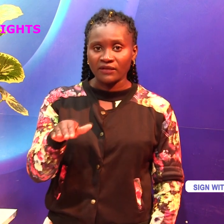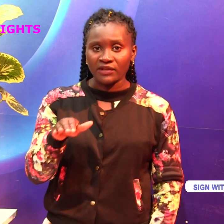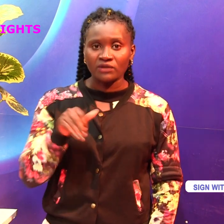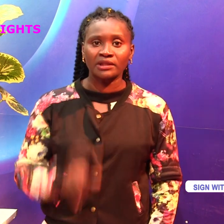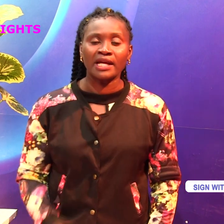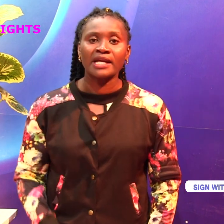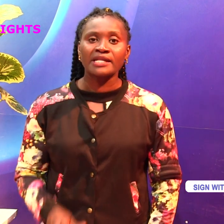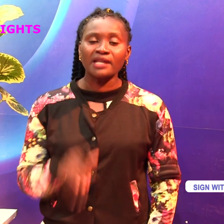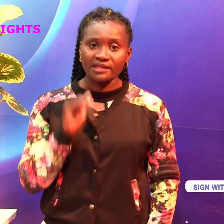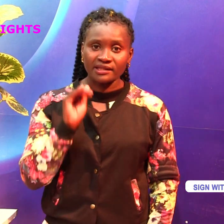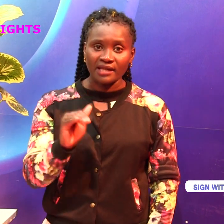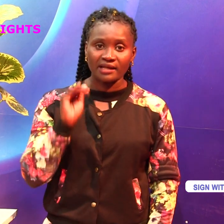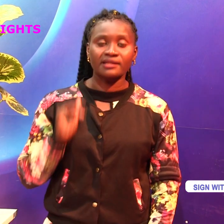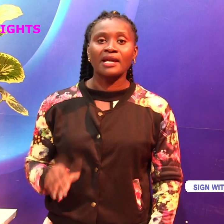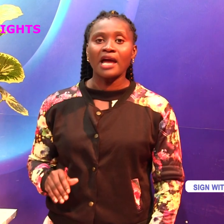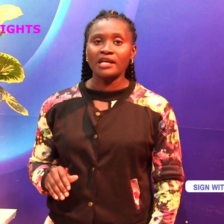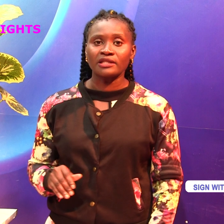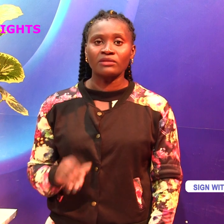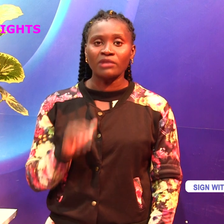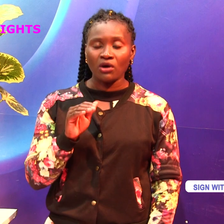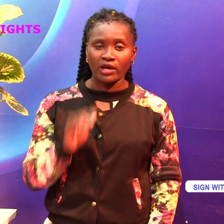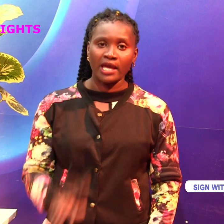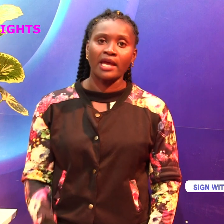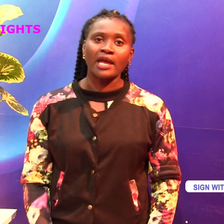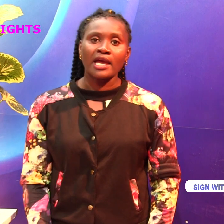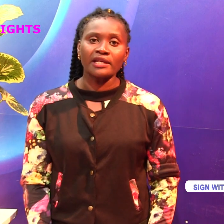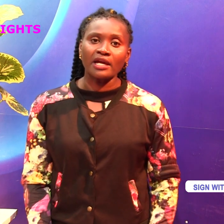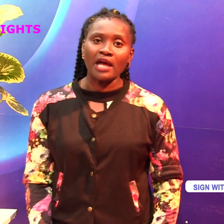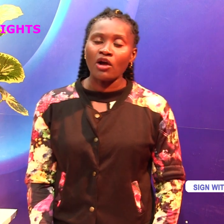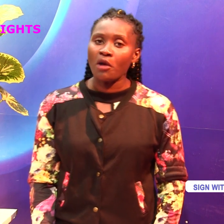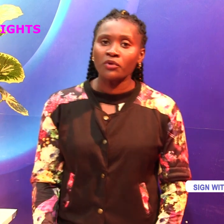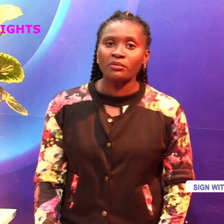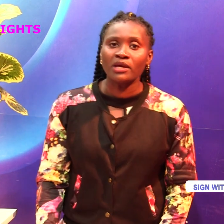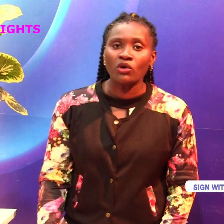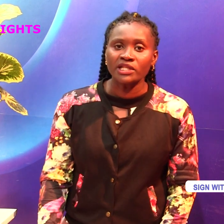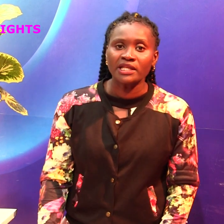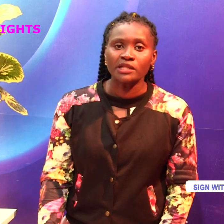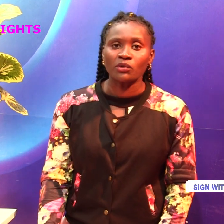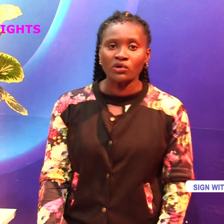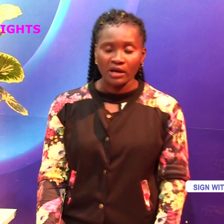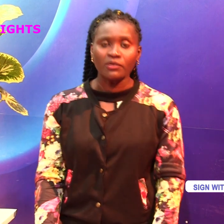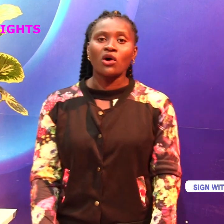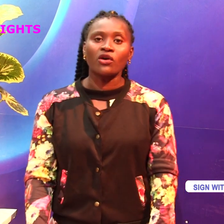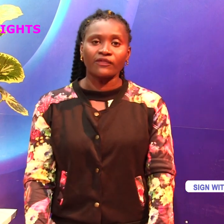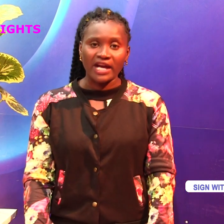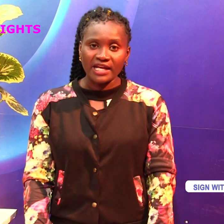TV down there. Just text and it will be okay. And I hope you'll be watching this program on